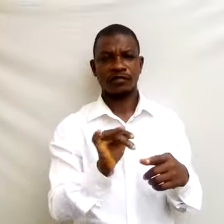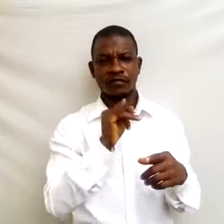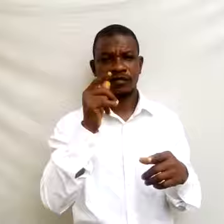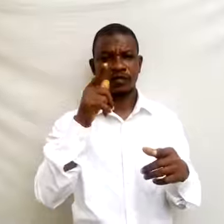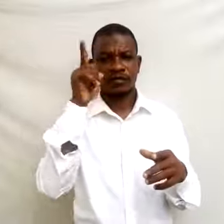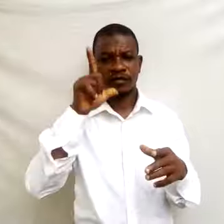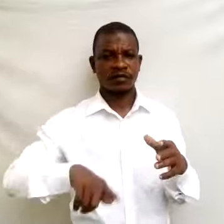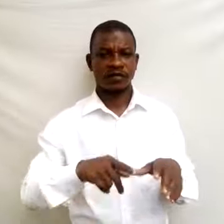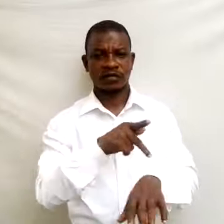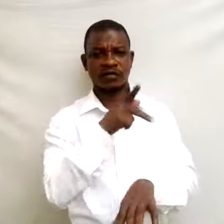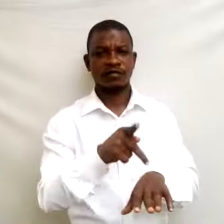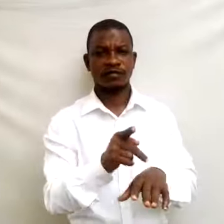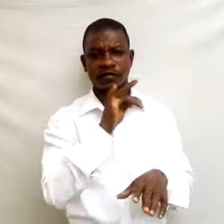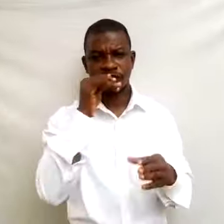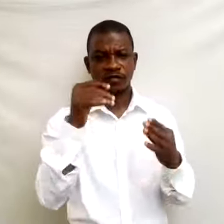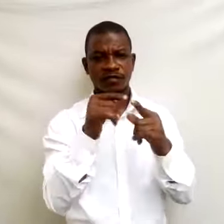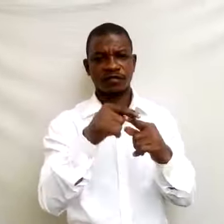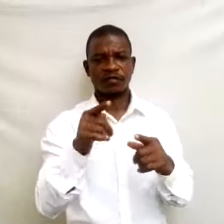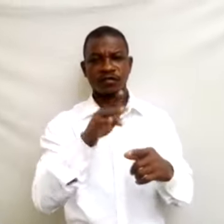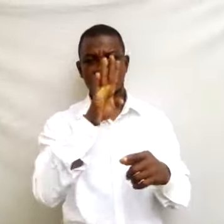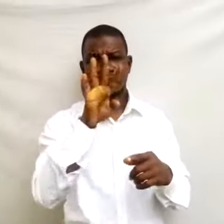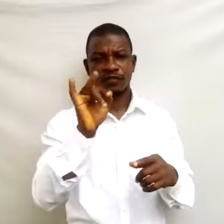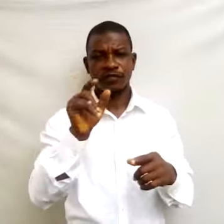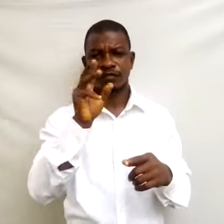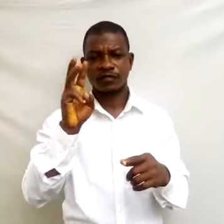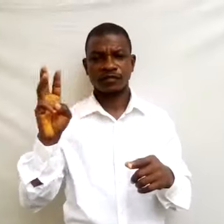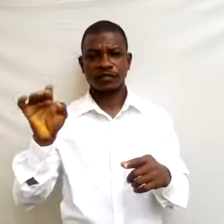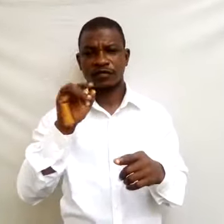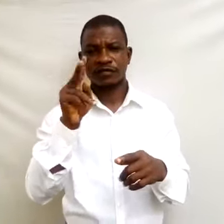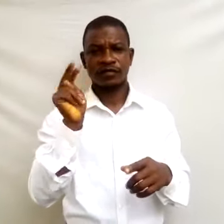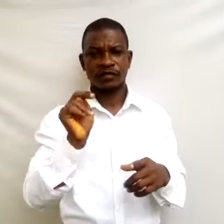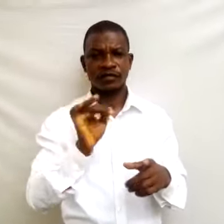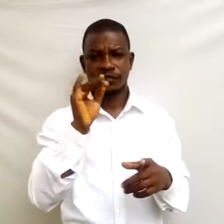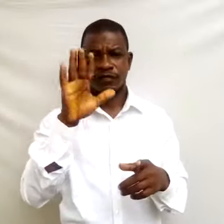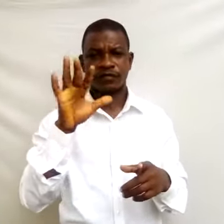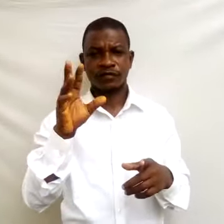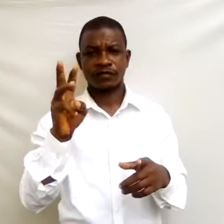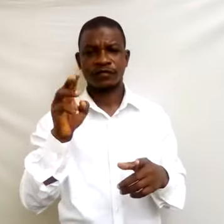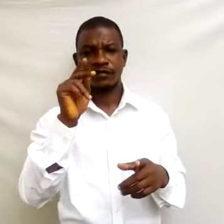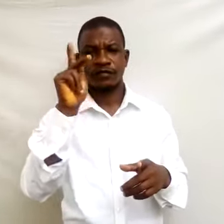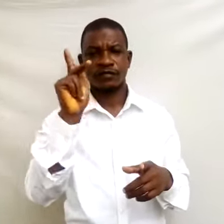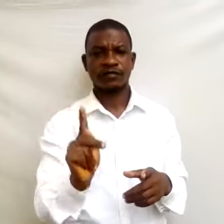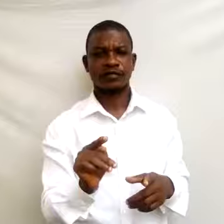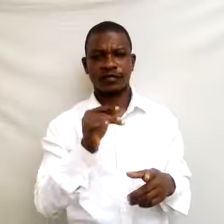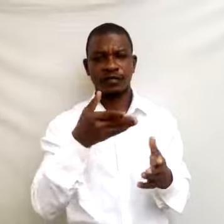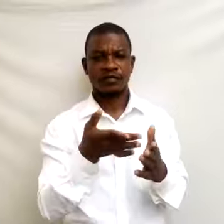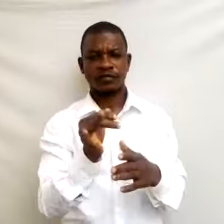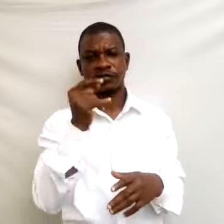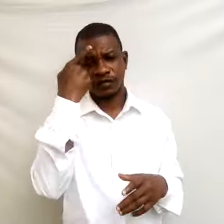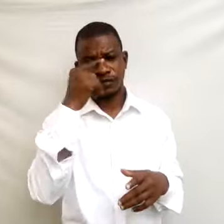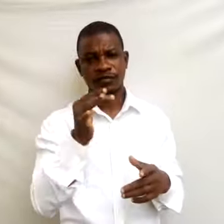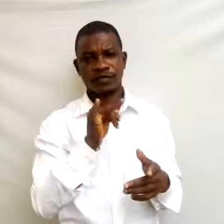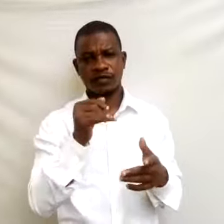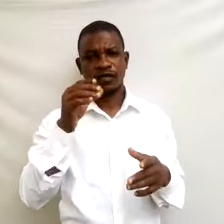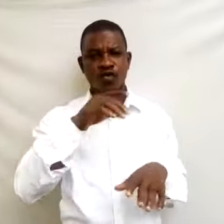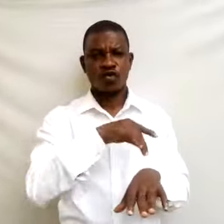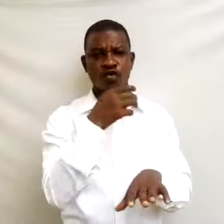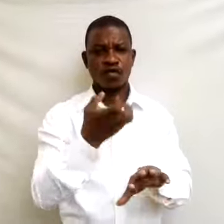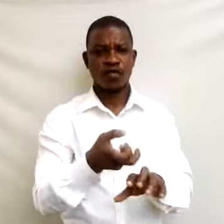principal is equal to 466 naira 56 kobo. Therefore, compound interest is equal